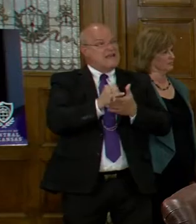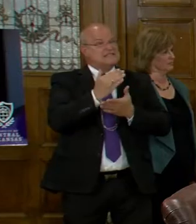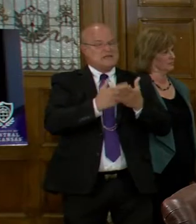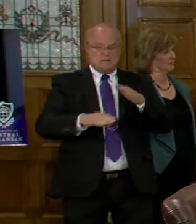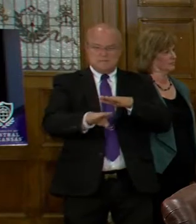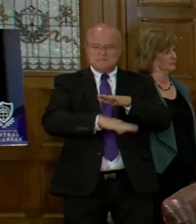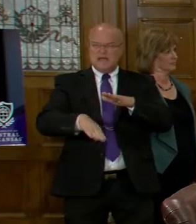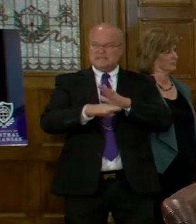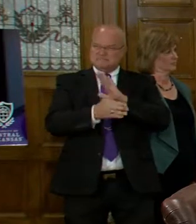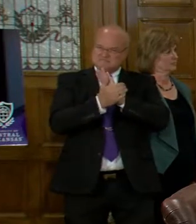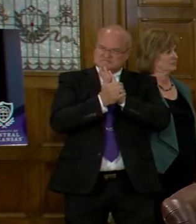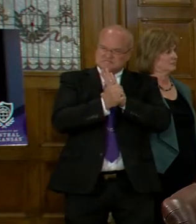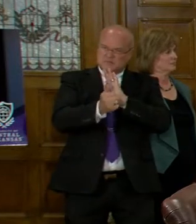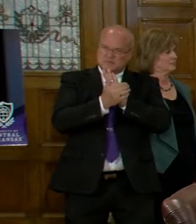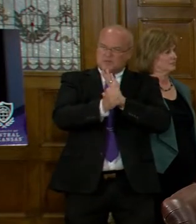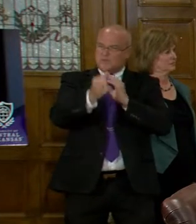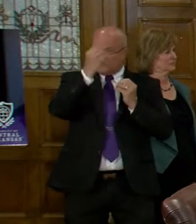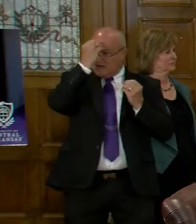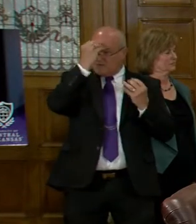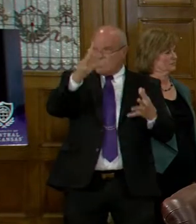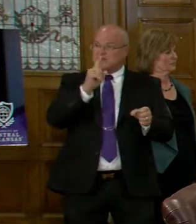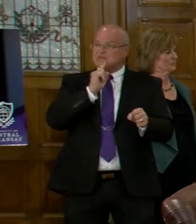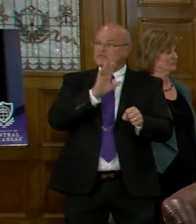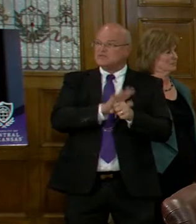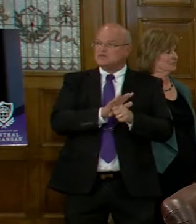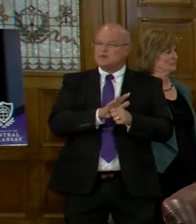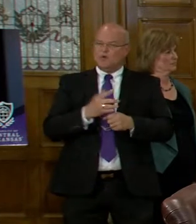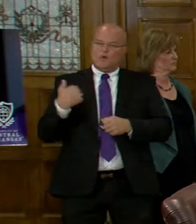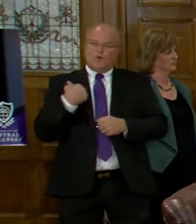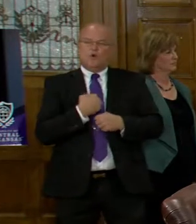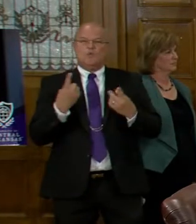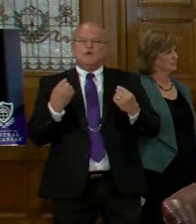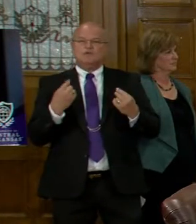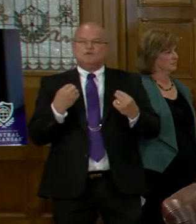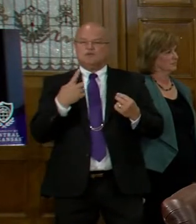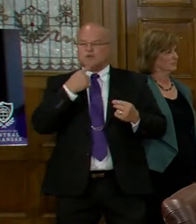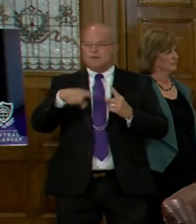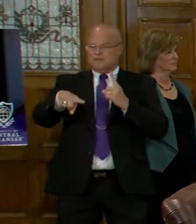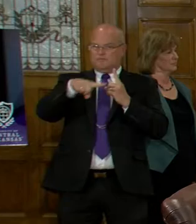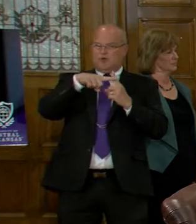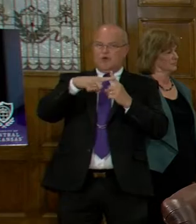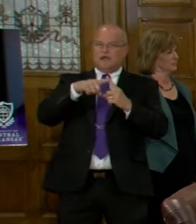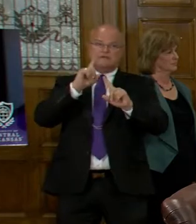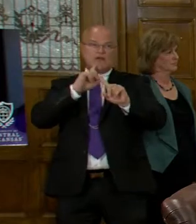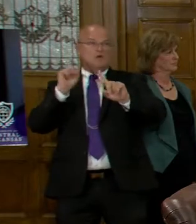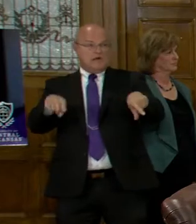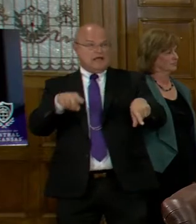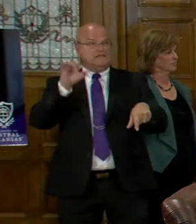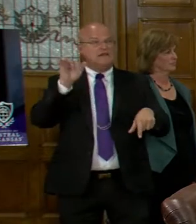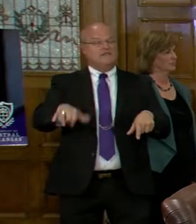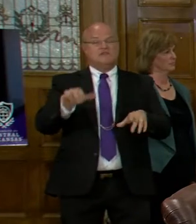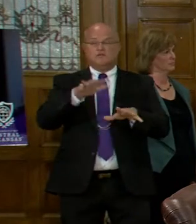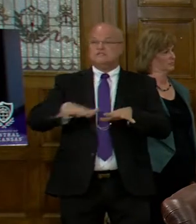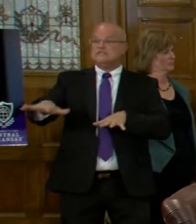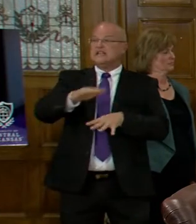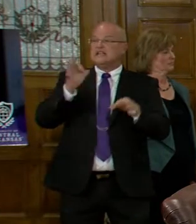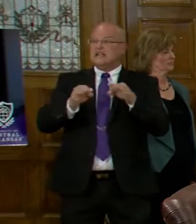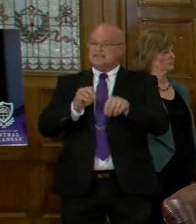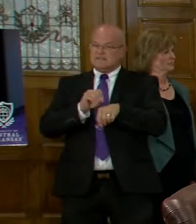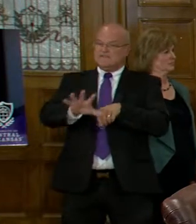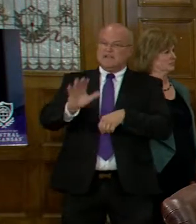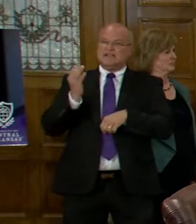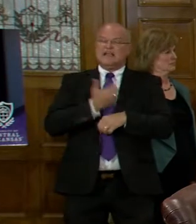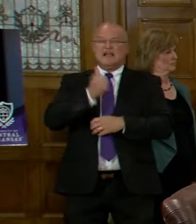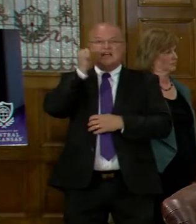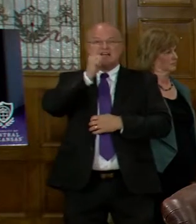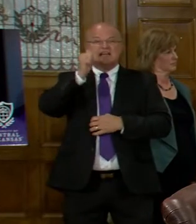basic competencies in terms of information assurance and what can we do to be both proactive and reactive in those settings is something that's affecting our